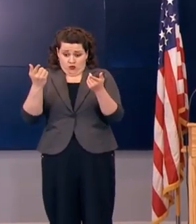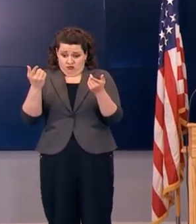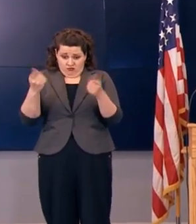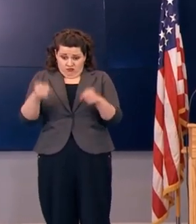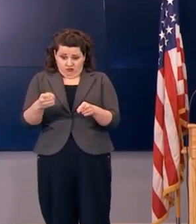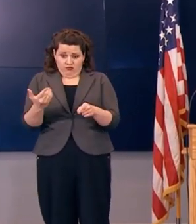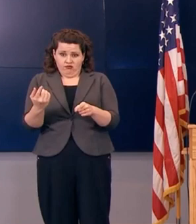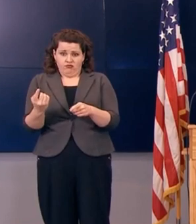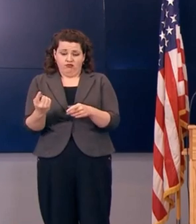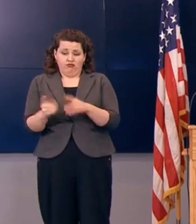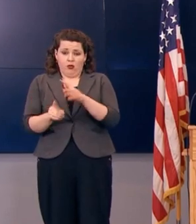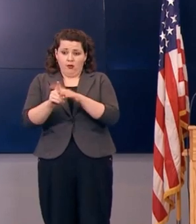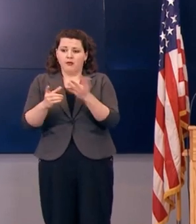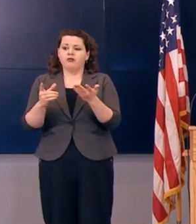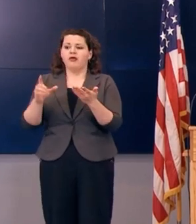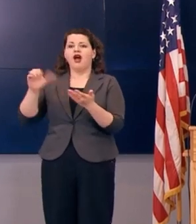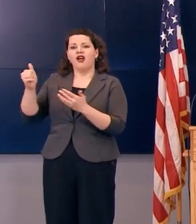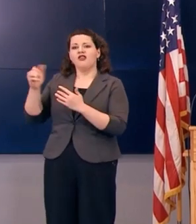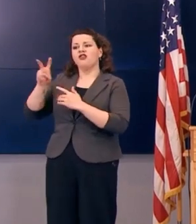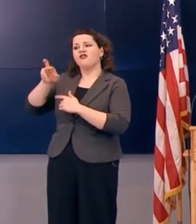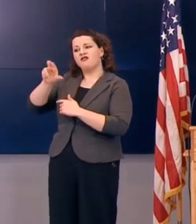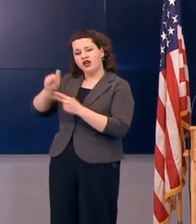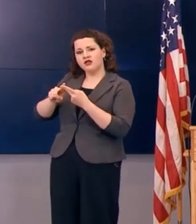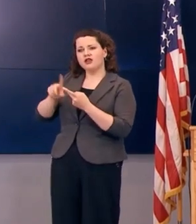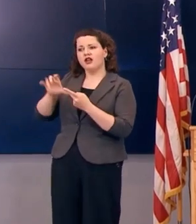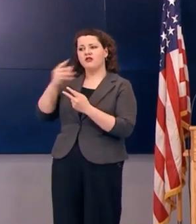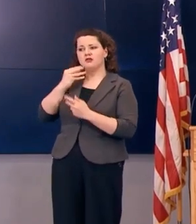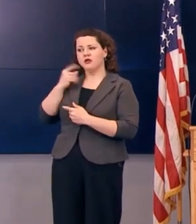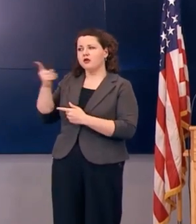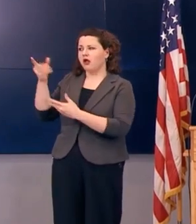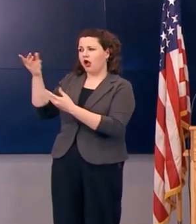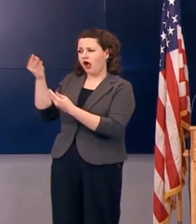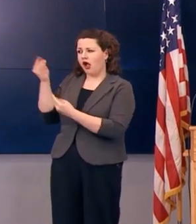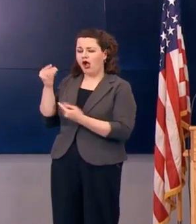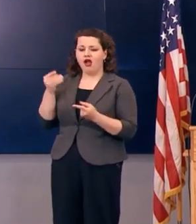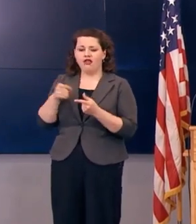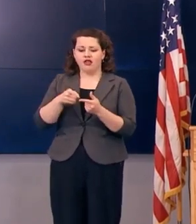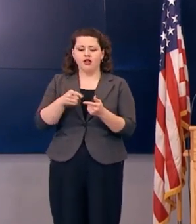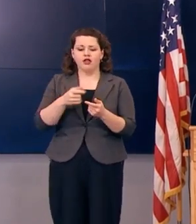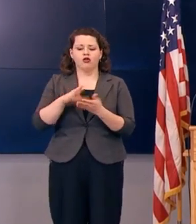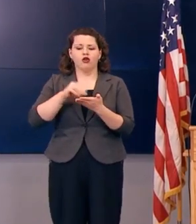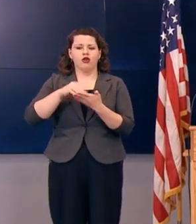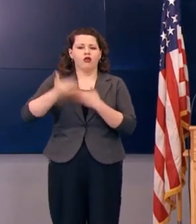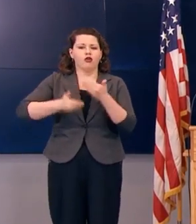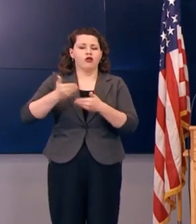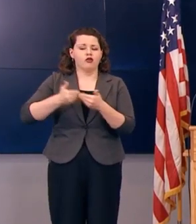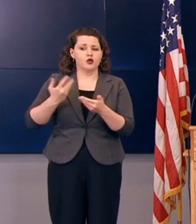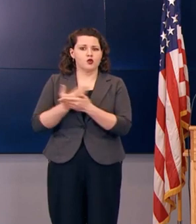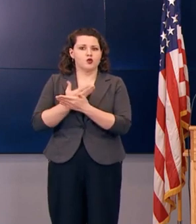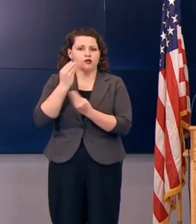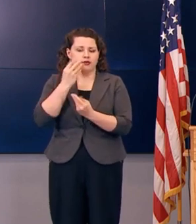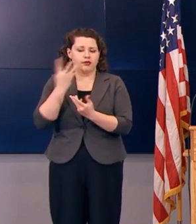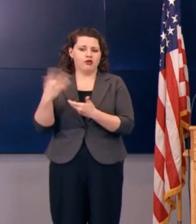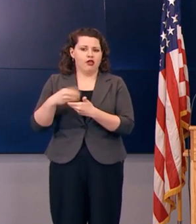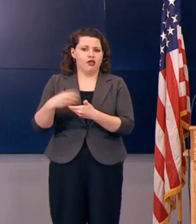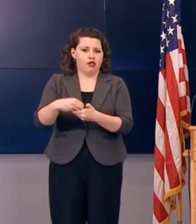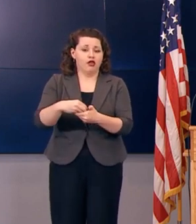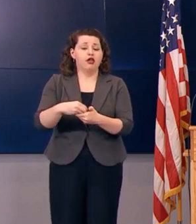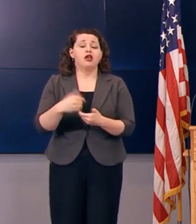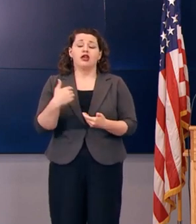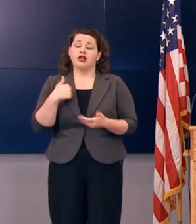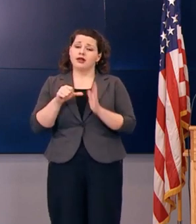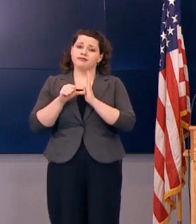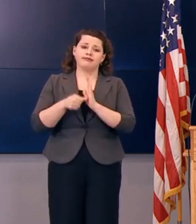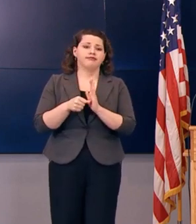other experiences, from other viruses, and we integrate new knowledge as we go along. And we're going to keep doing that, and I can't emphasize enough